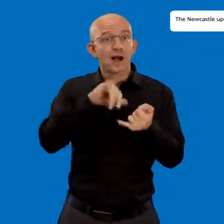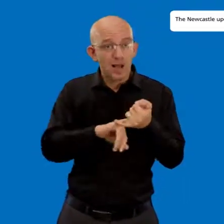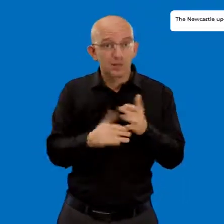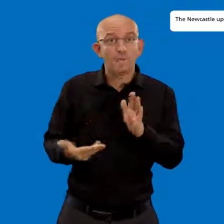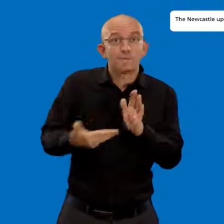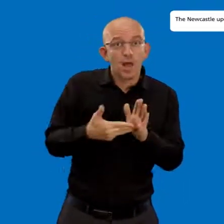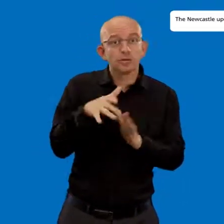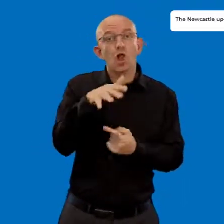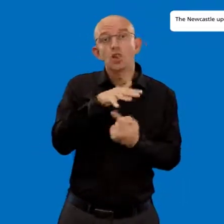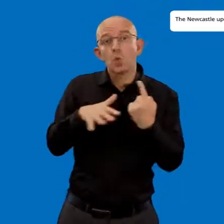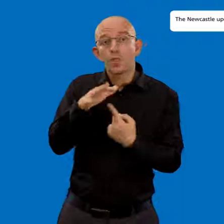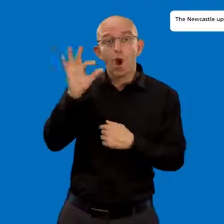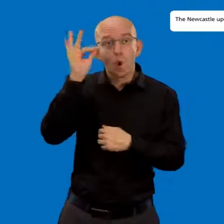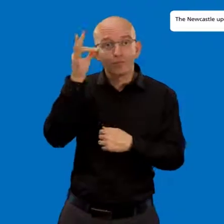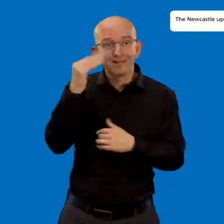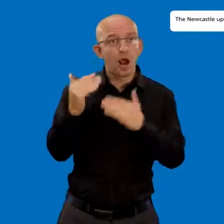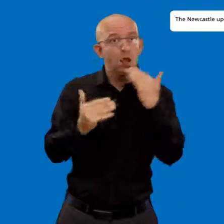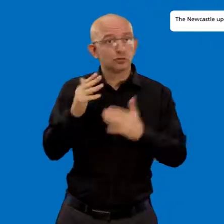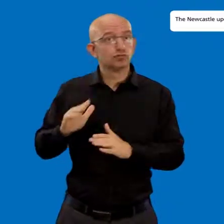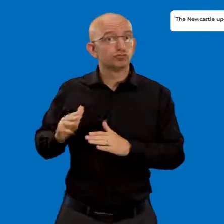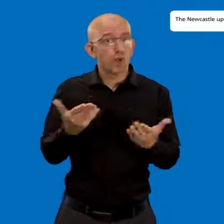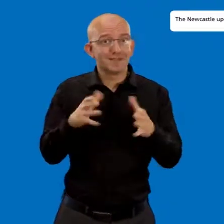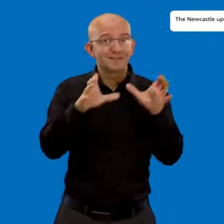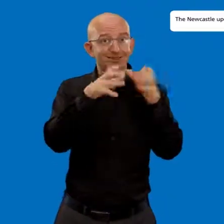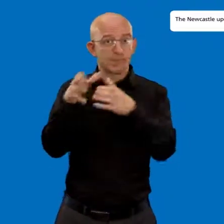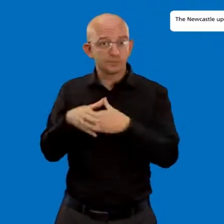for local authority adult services departments.